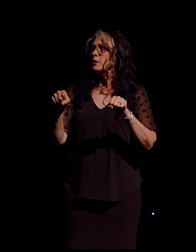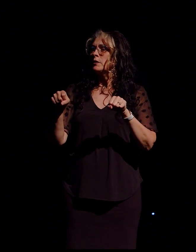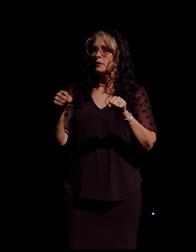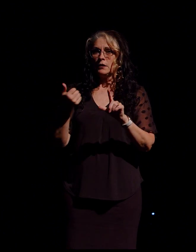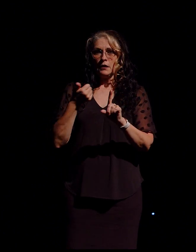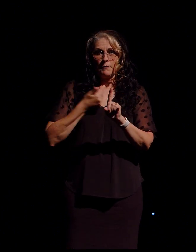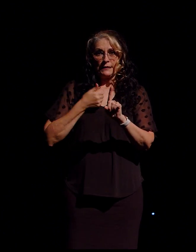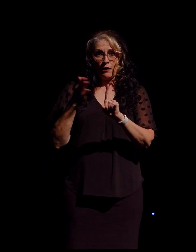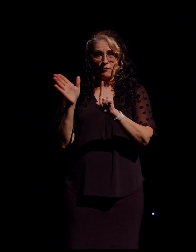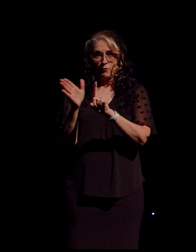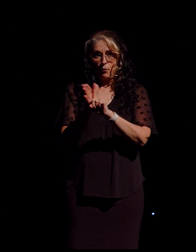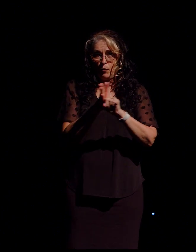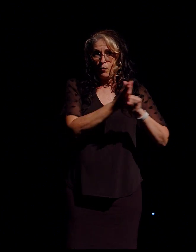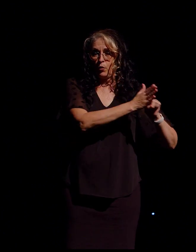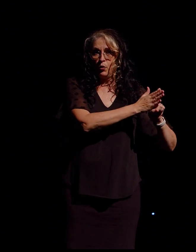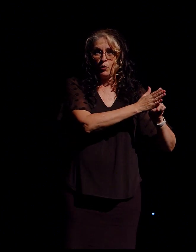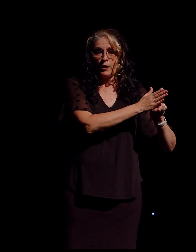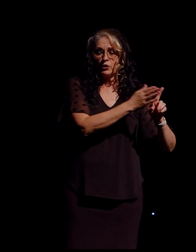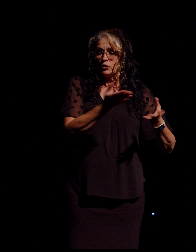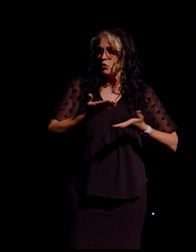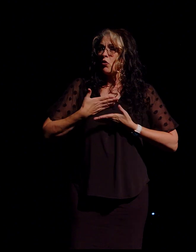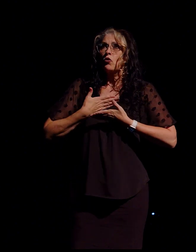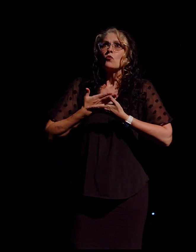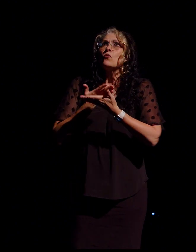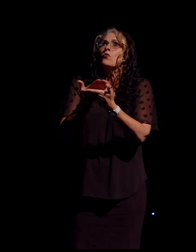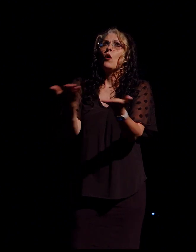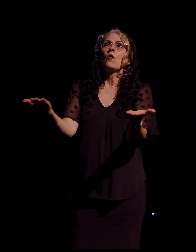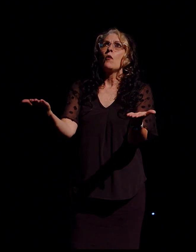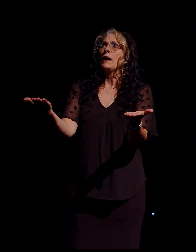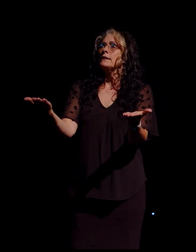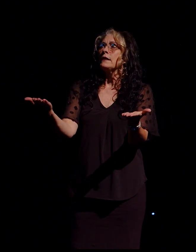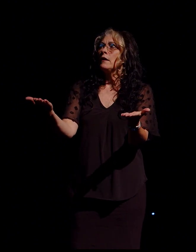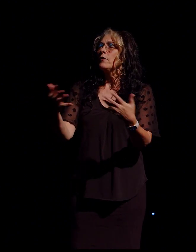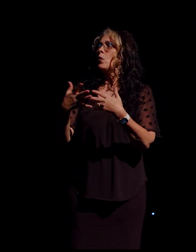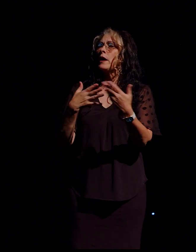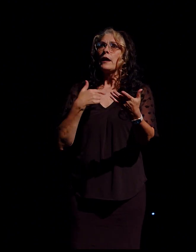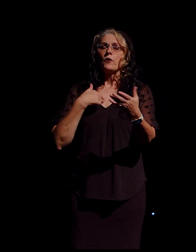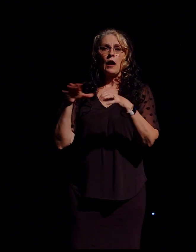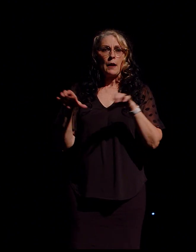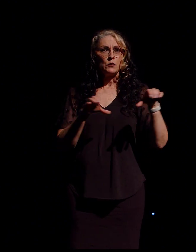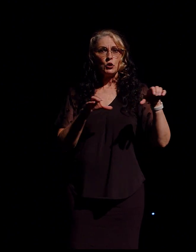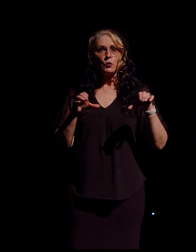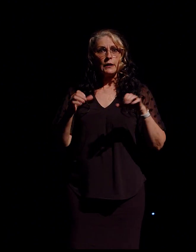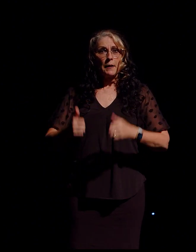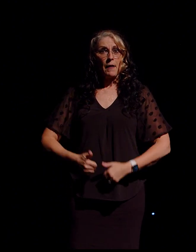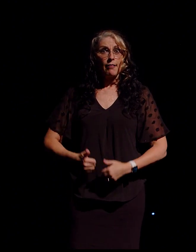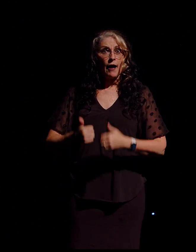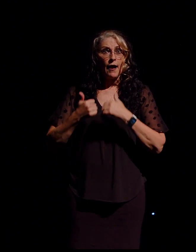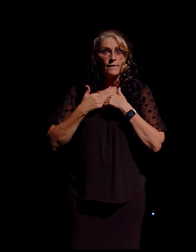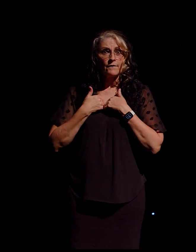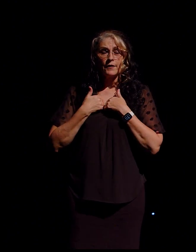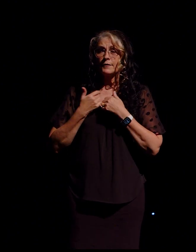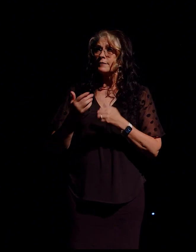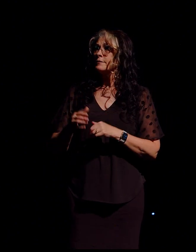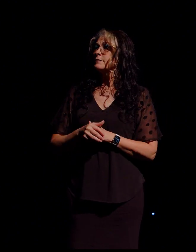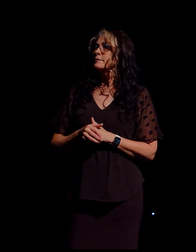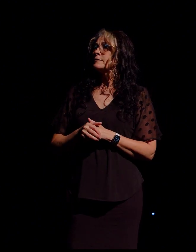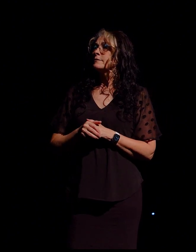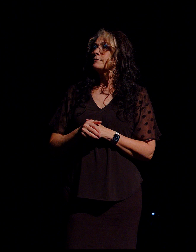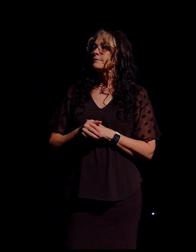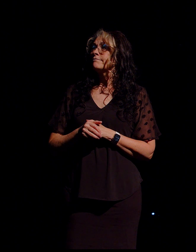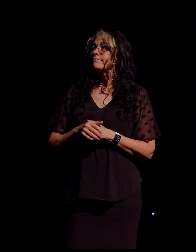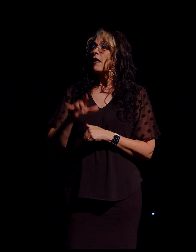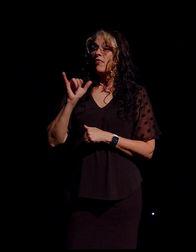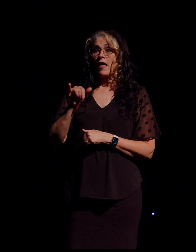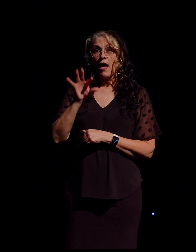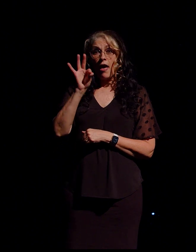myself out of the way and throw myself on Him for whatever it is I'm doing in my life. And that's